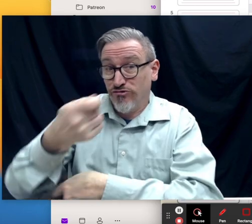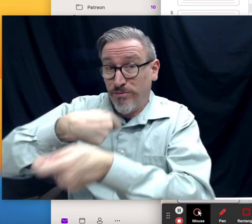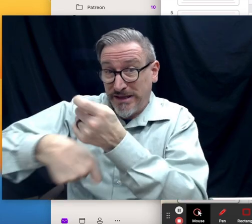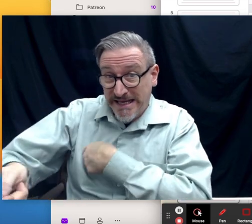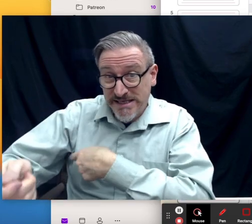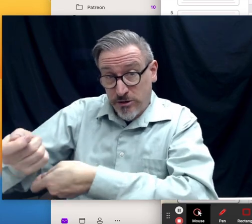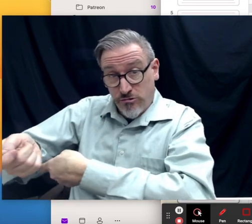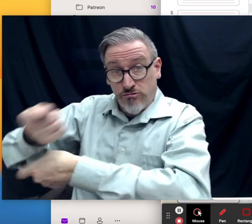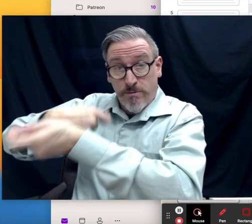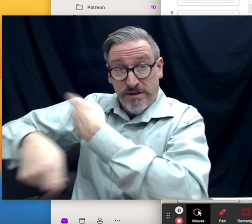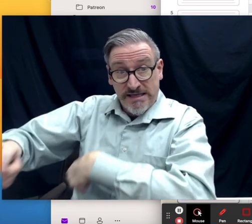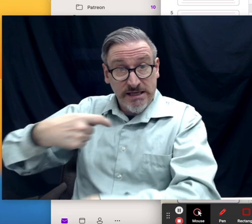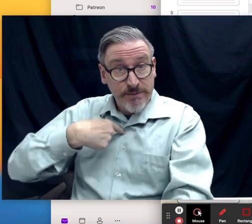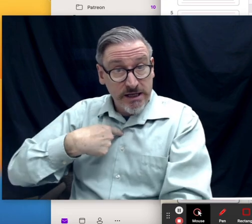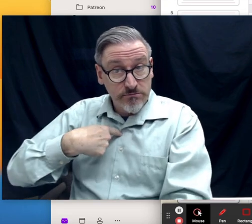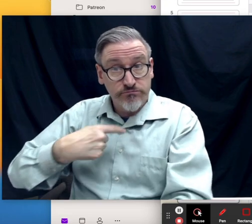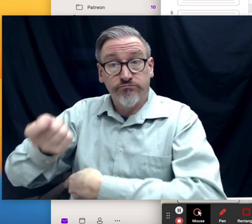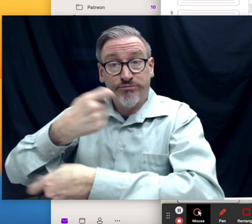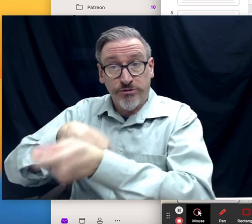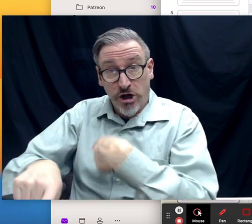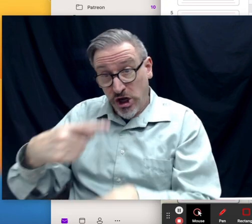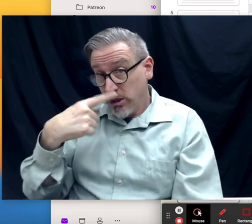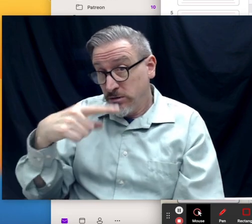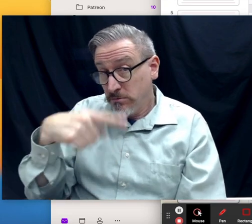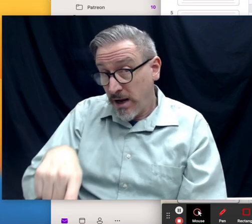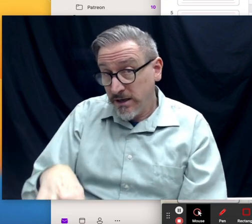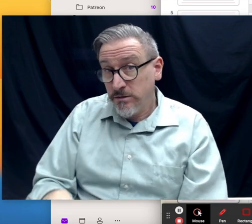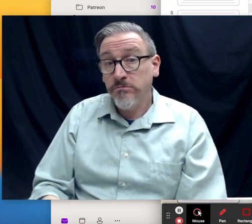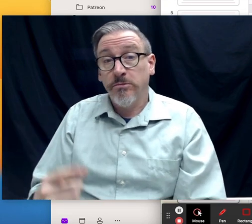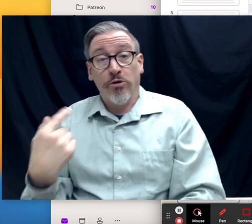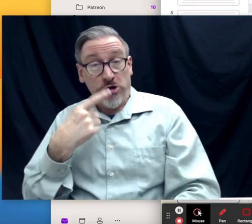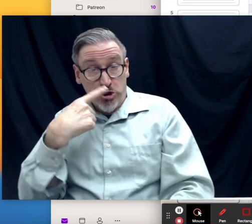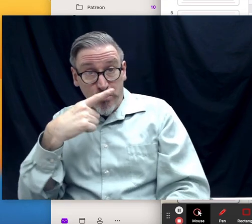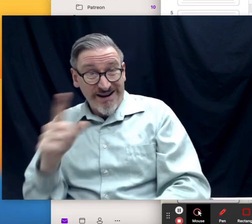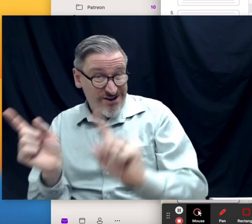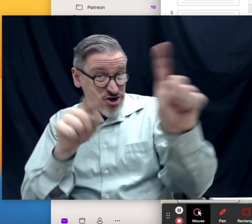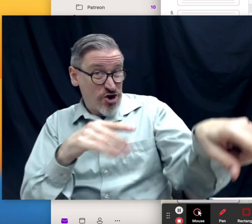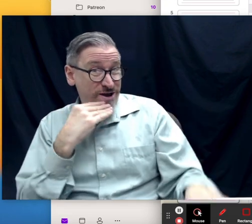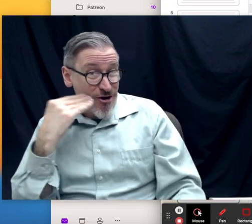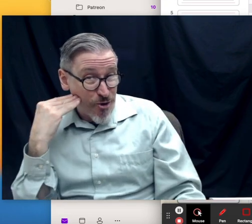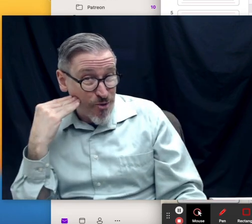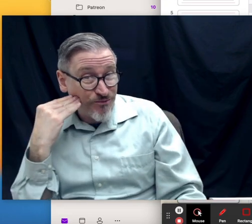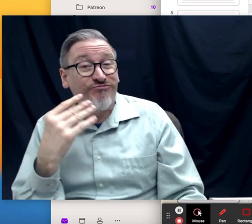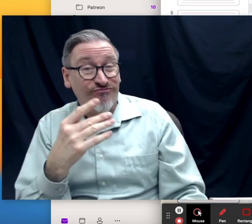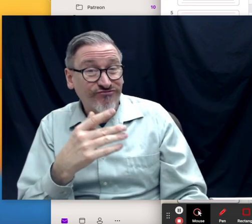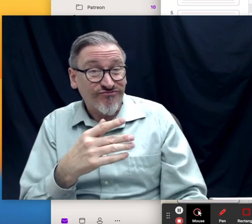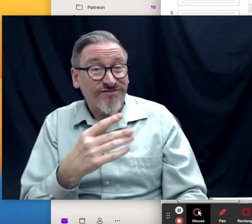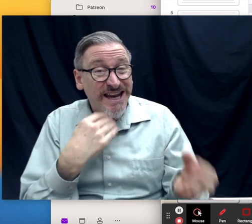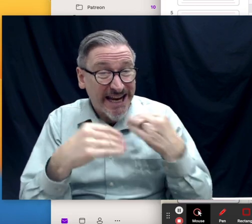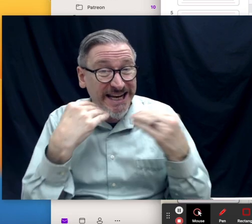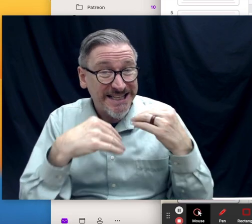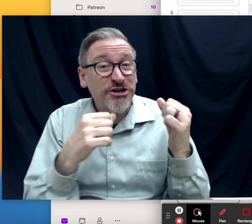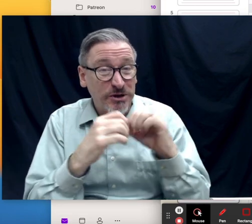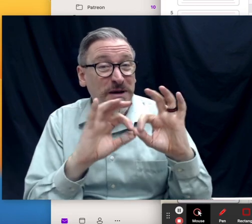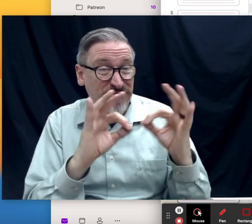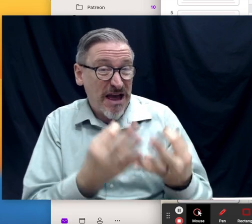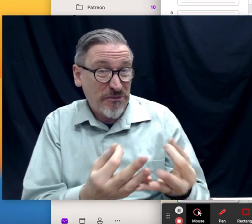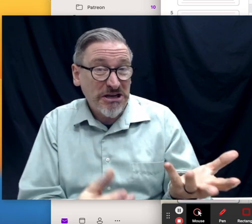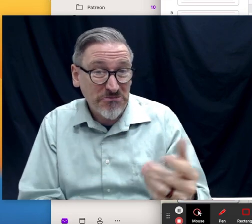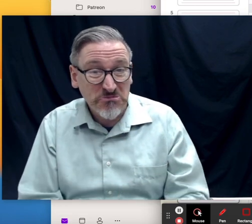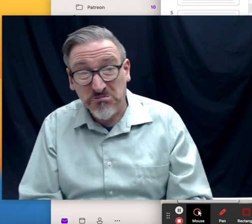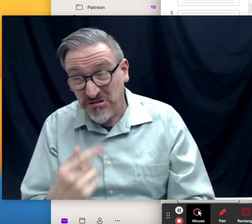mind replacing me? Mind? Or do you mind going home and eating dinner with